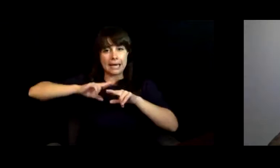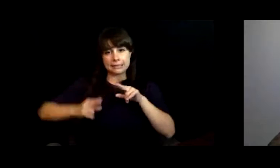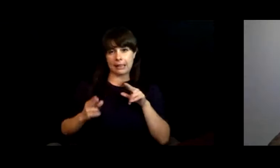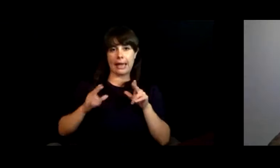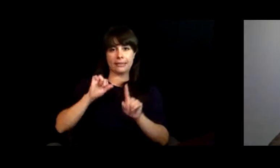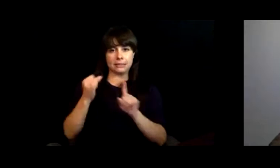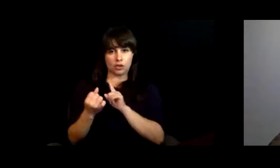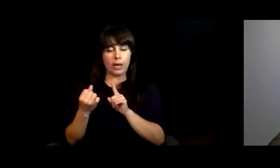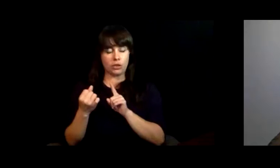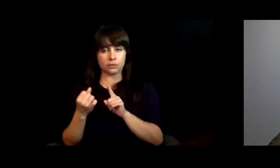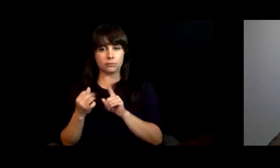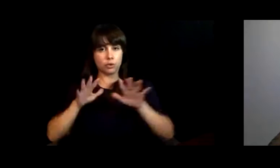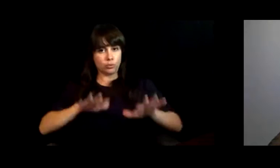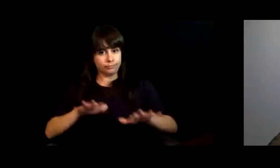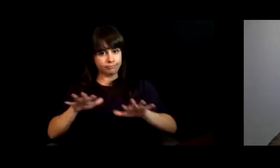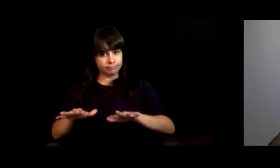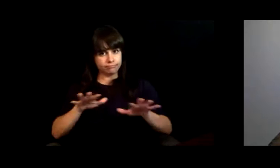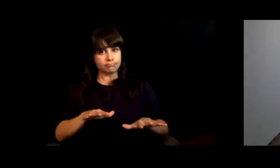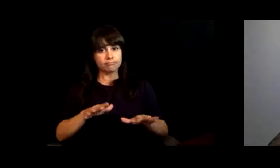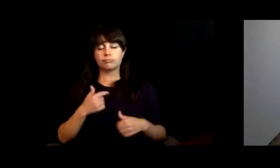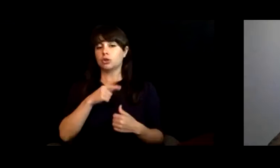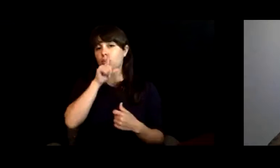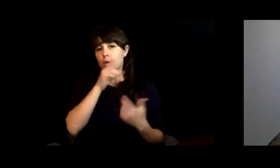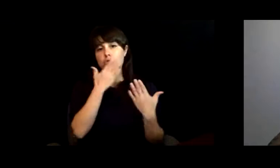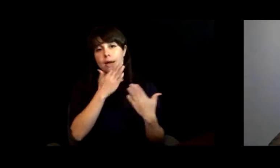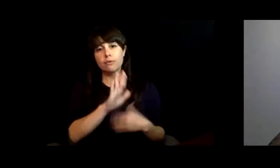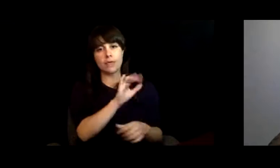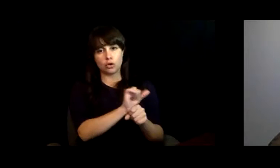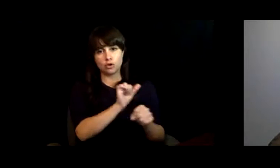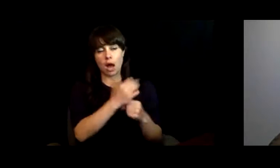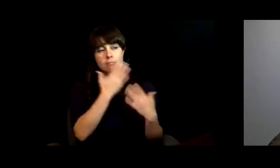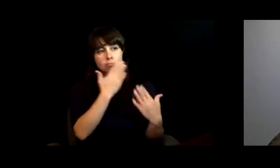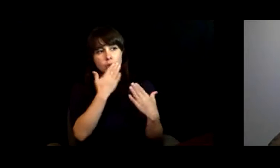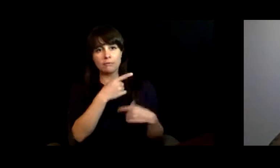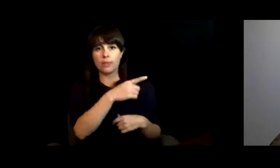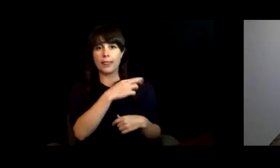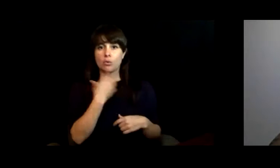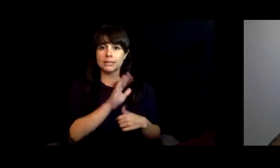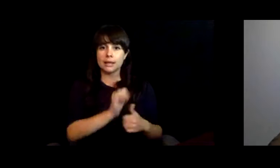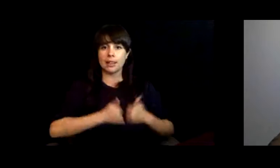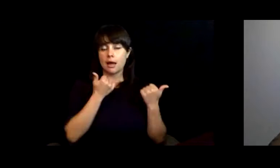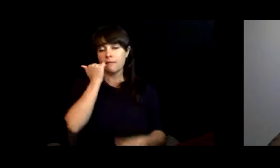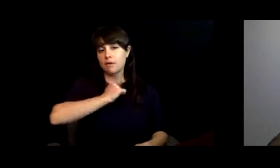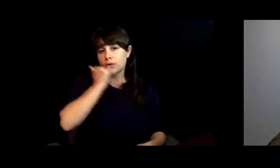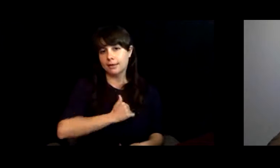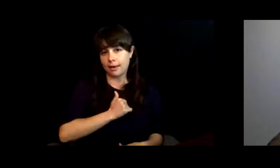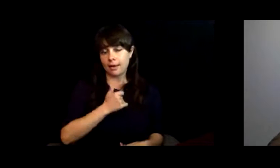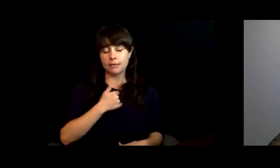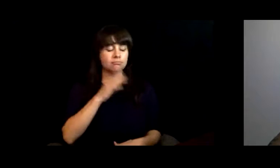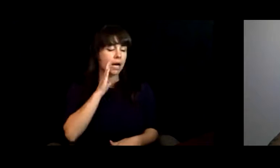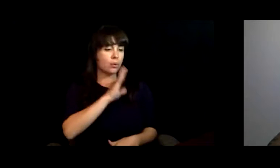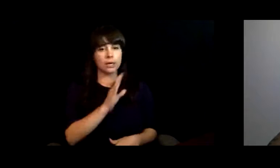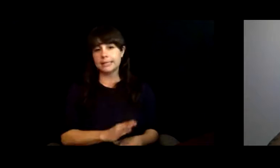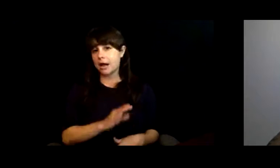them in the job that they do. I'm grateful for the job that they do. I'm grateful that they put their lives on the line every day for us. I would never turn my back on